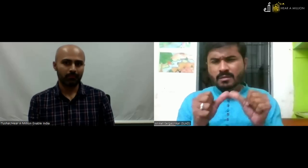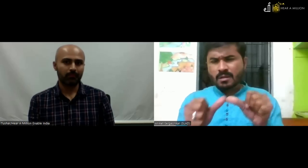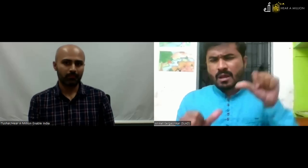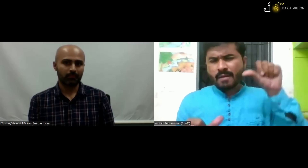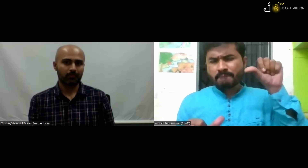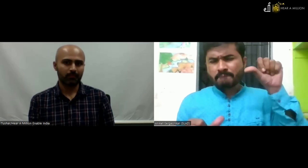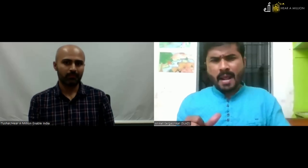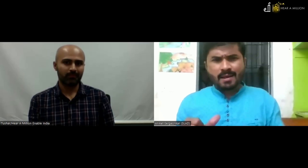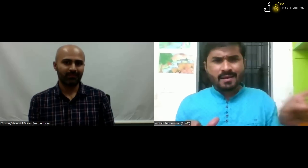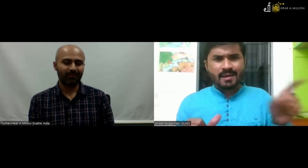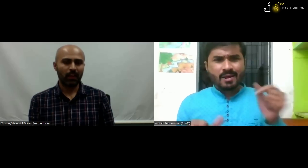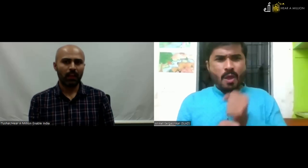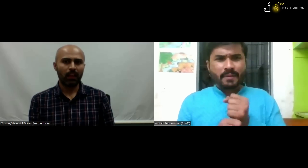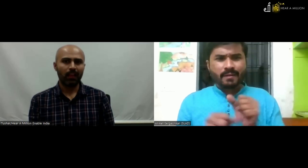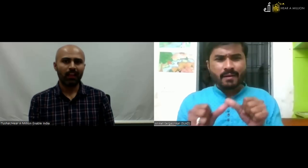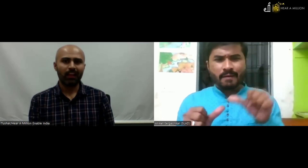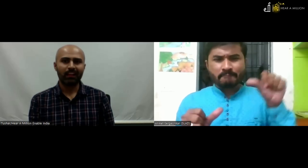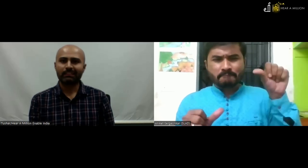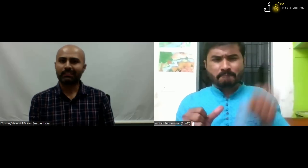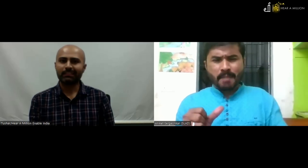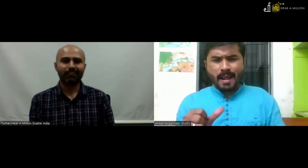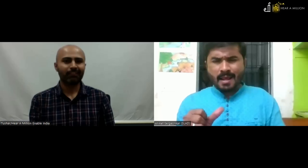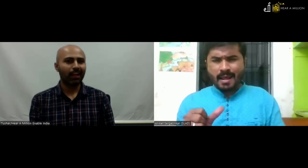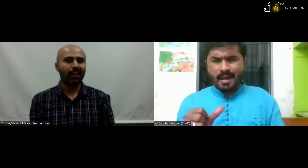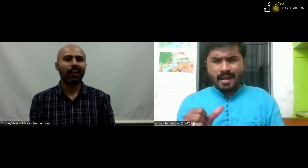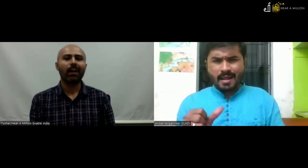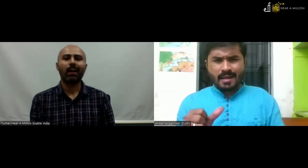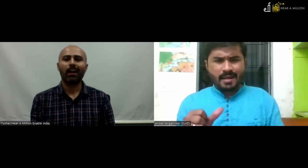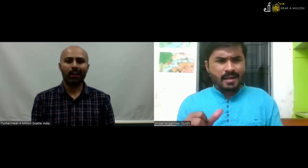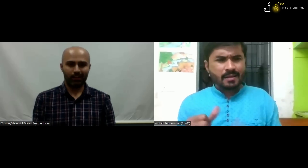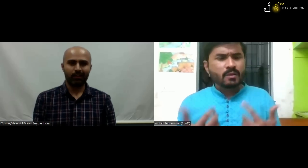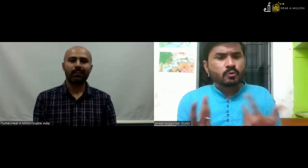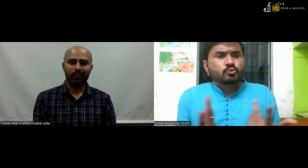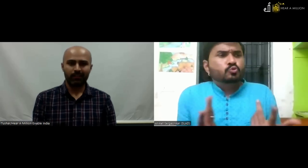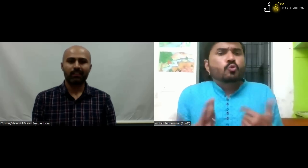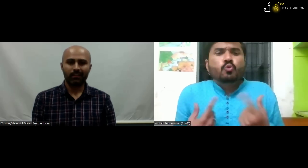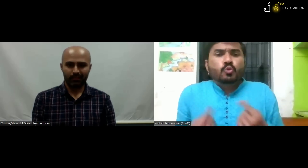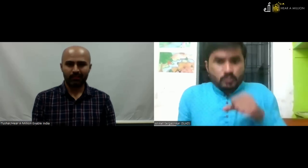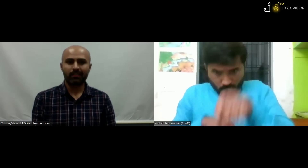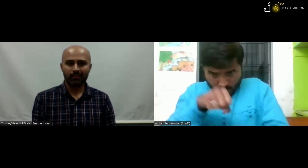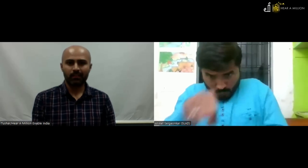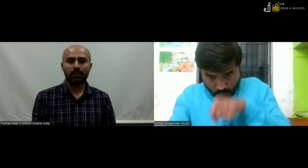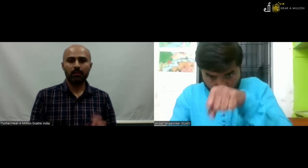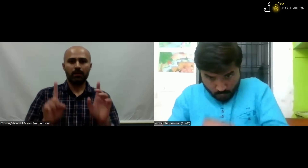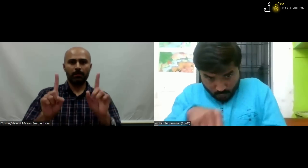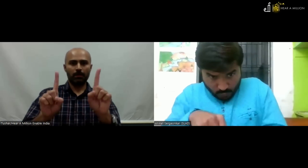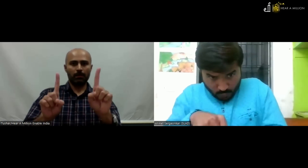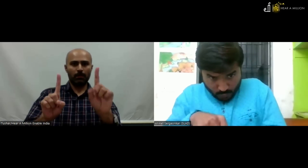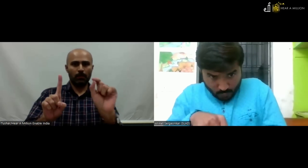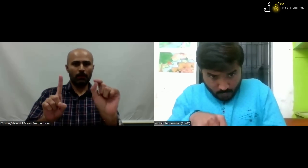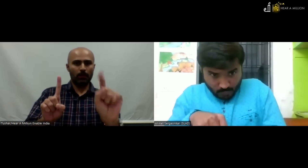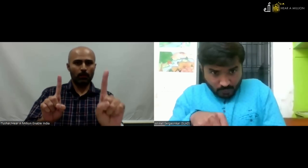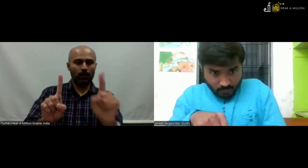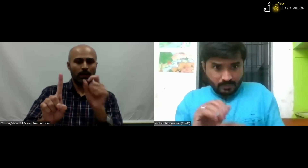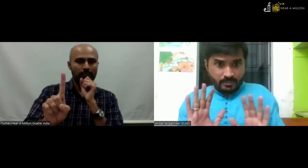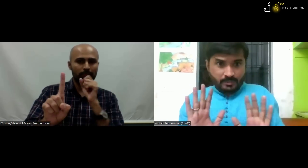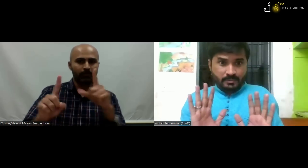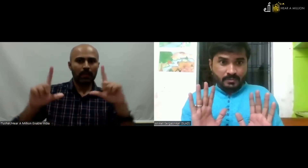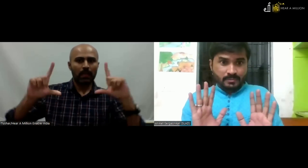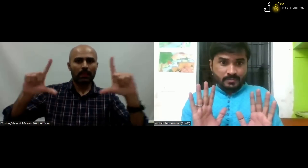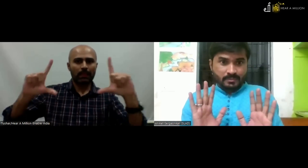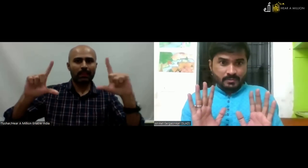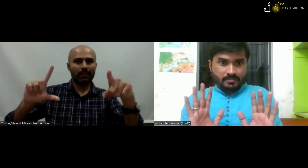And if in Yeah. those cases. Okay, I'm here. Sorry. Okay, sure, go on. For